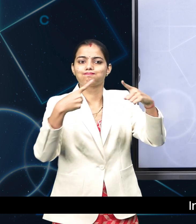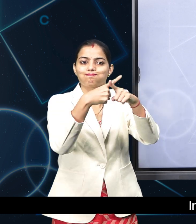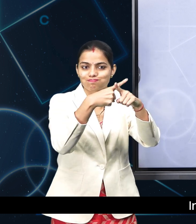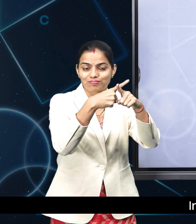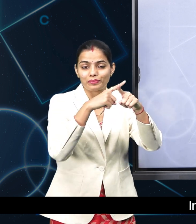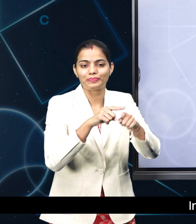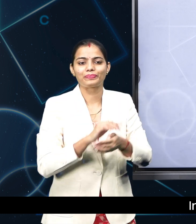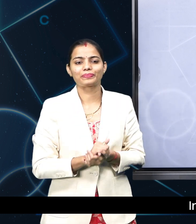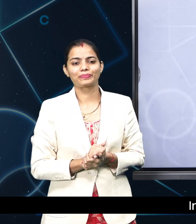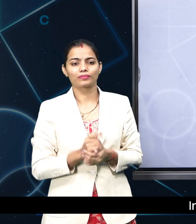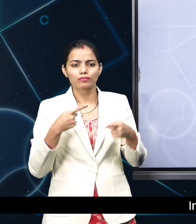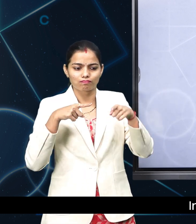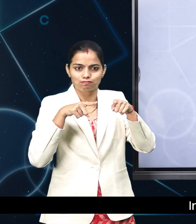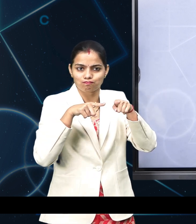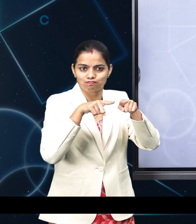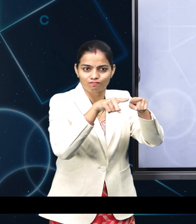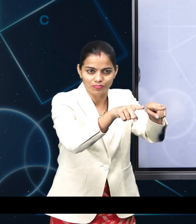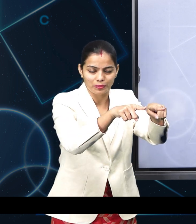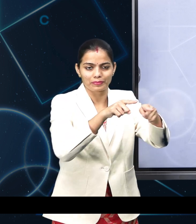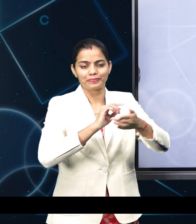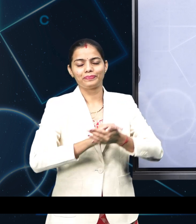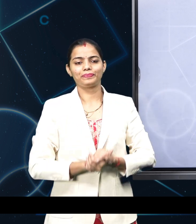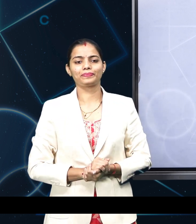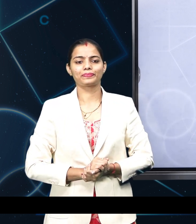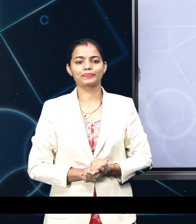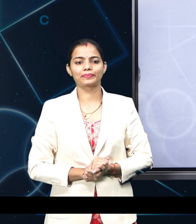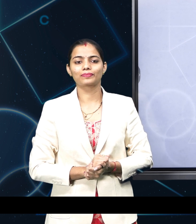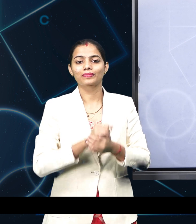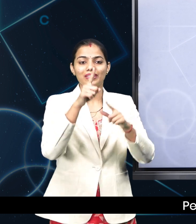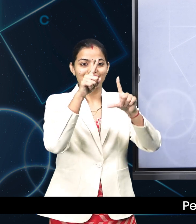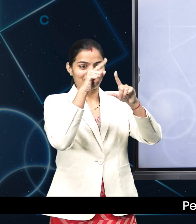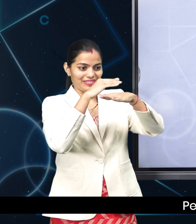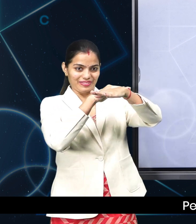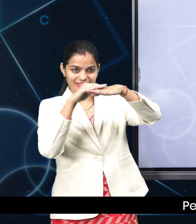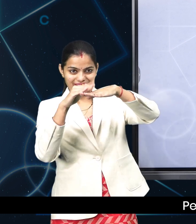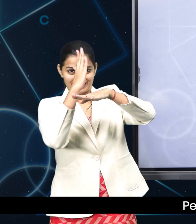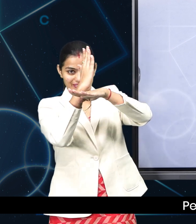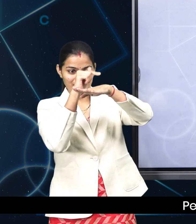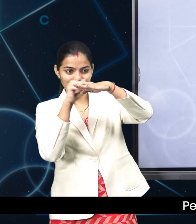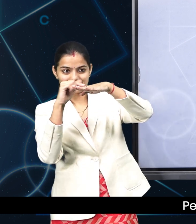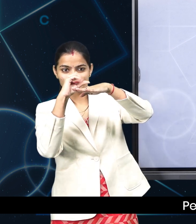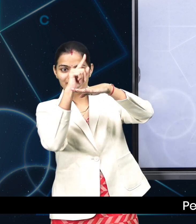intersecting lines, parallel lines, perpendicular lines,